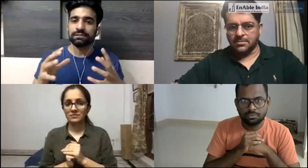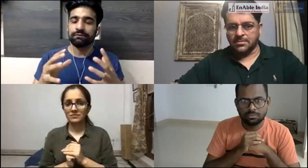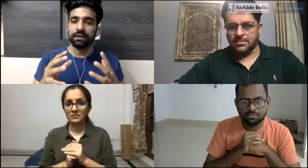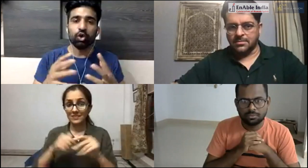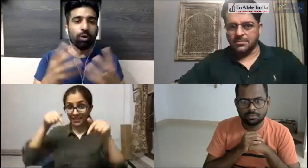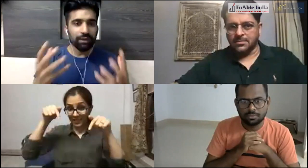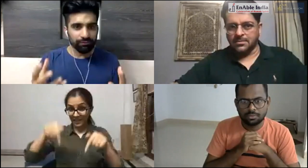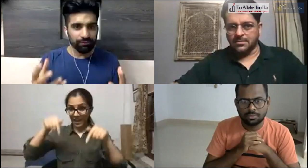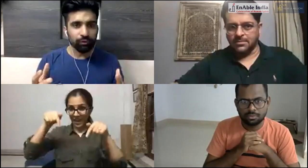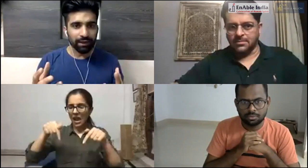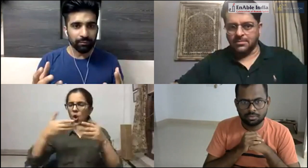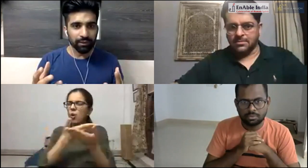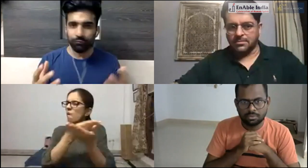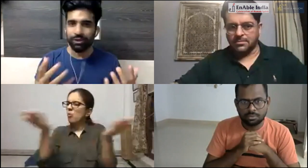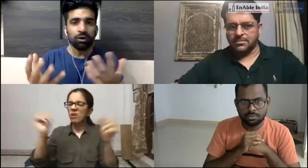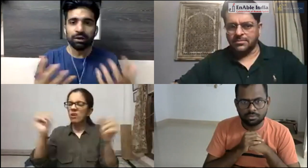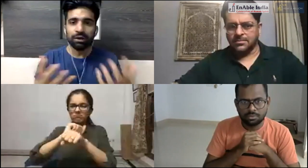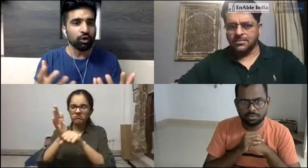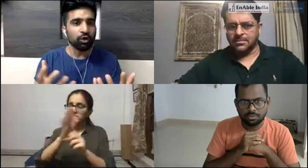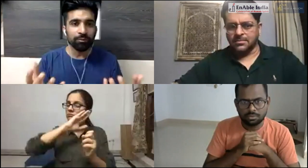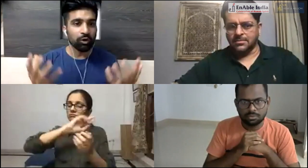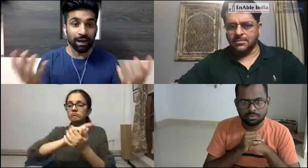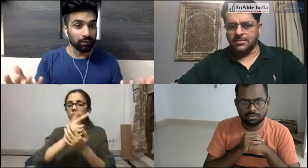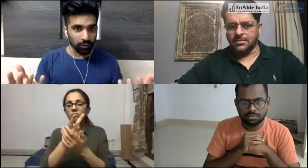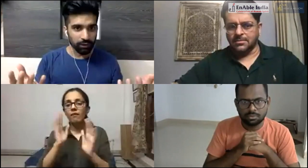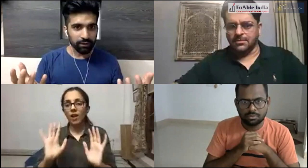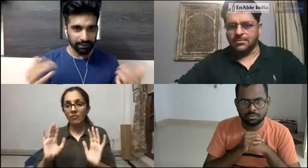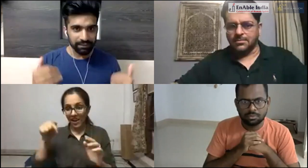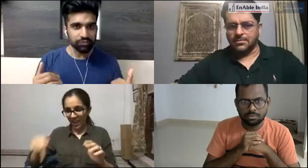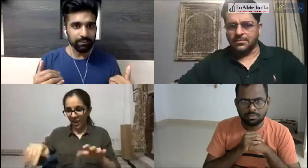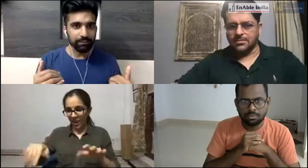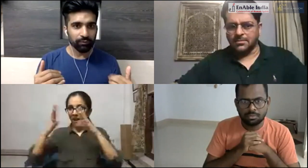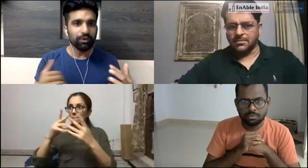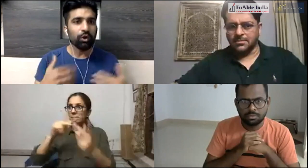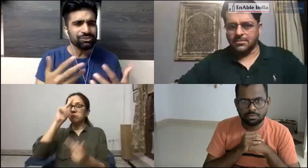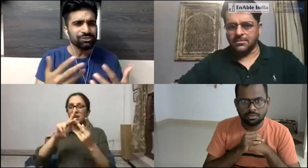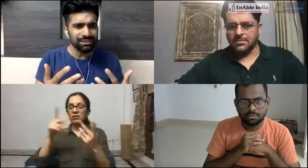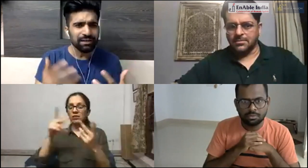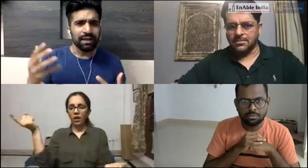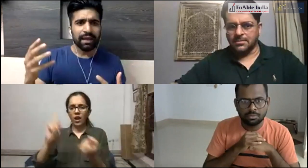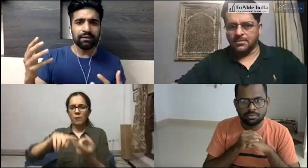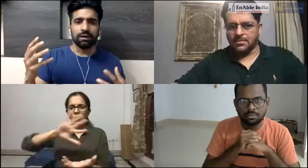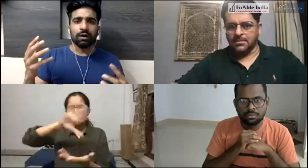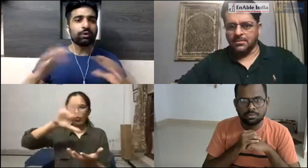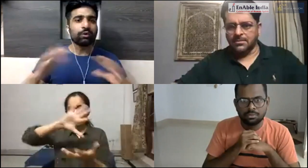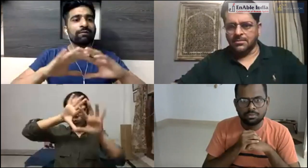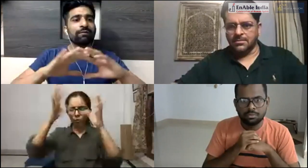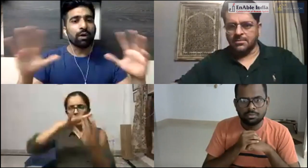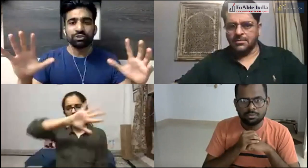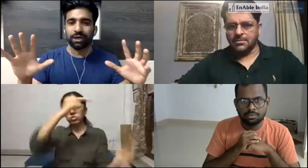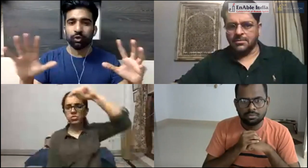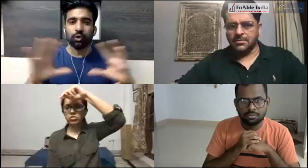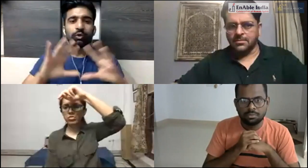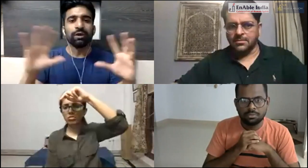this is a very common effect of pandemic. We are not living in a normal or ideal world at this very moment. We all are stressed, and we don't have a